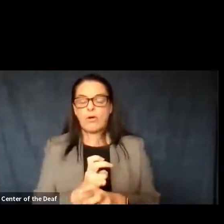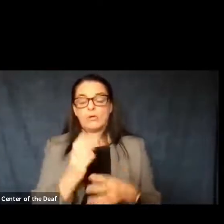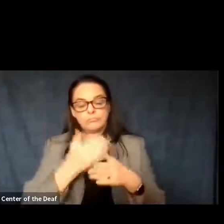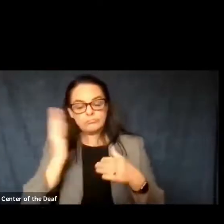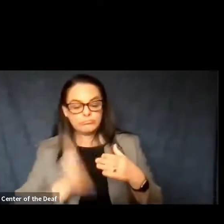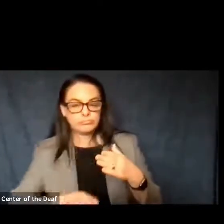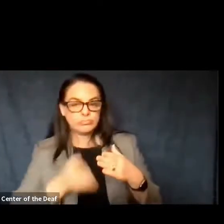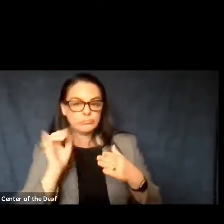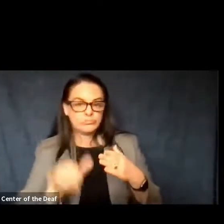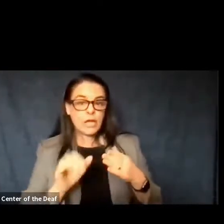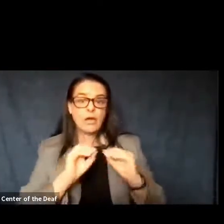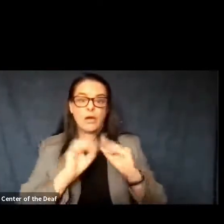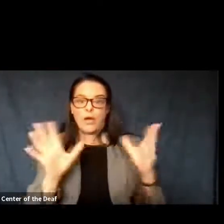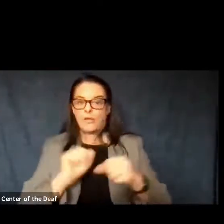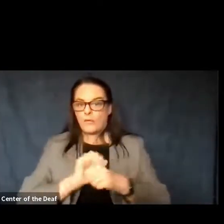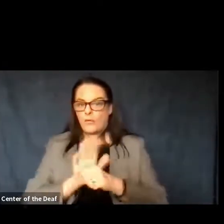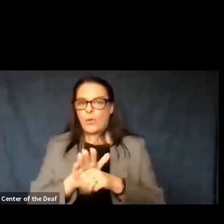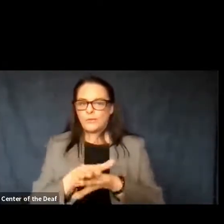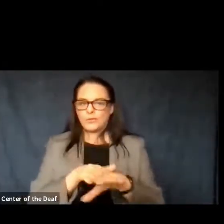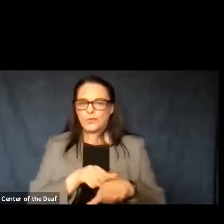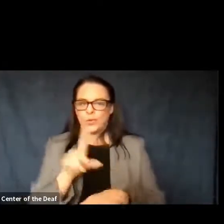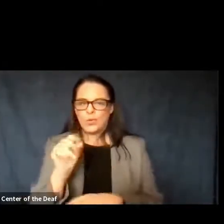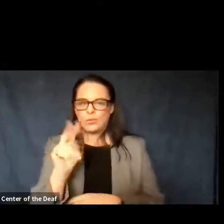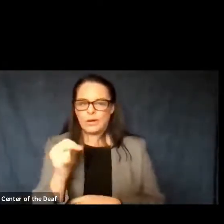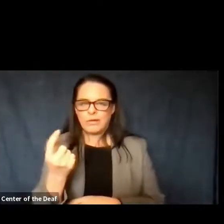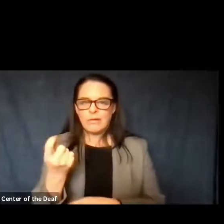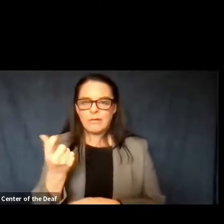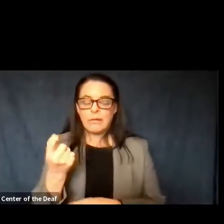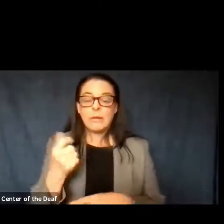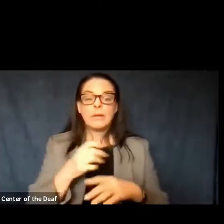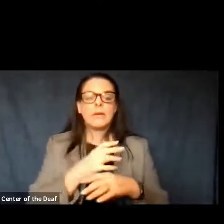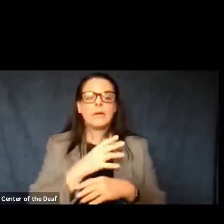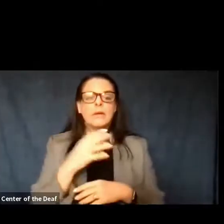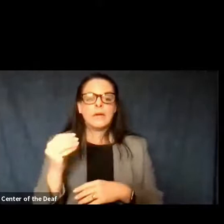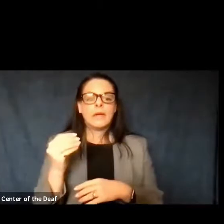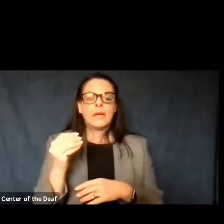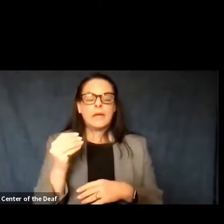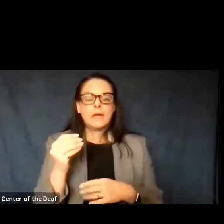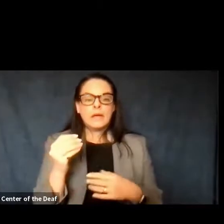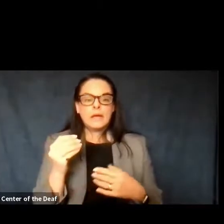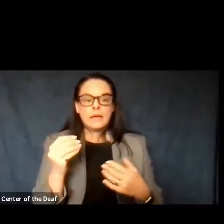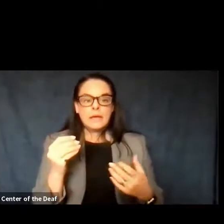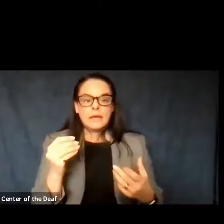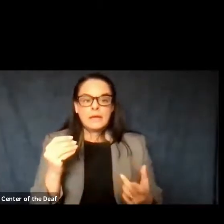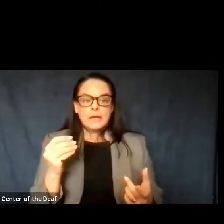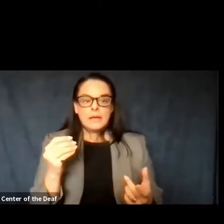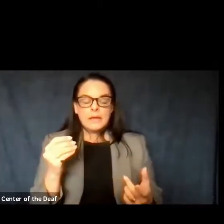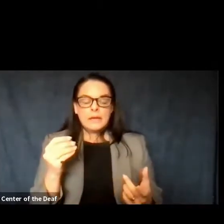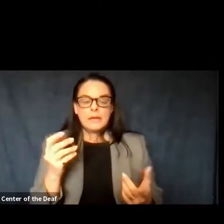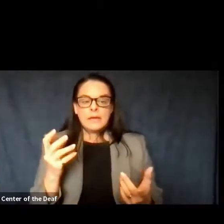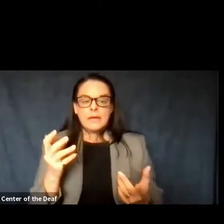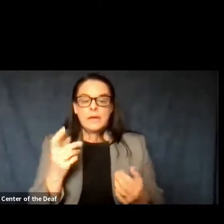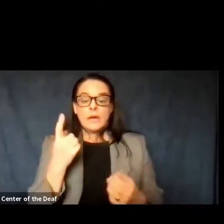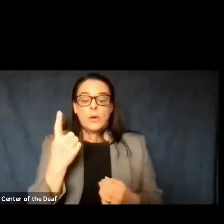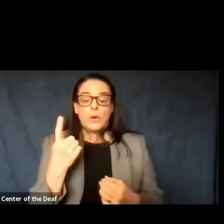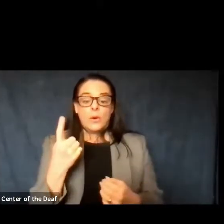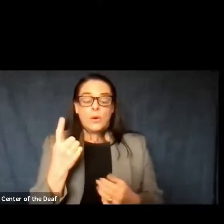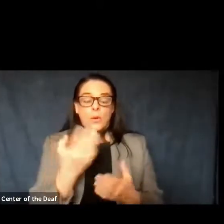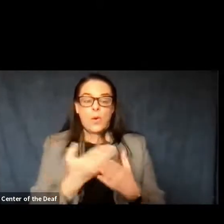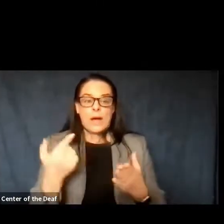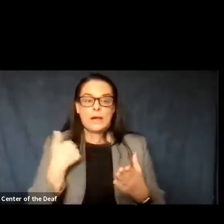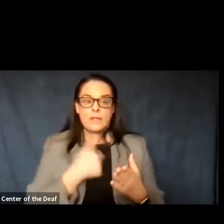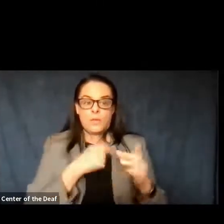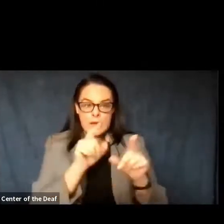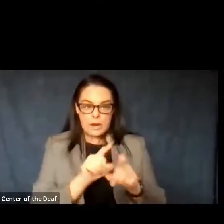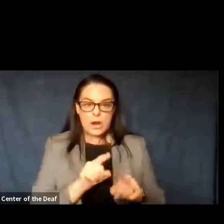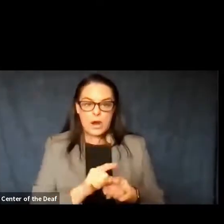completed. COVID obviously slowed us down, and we. One thing that we want to also acknowledge, and then I